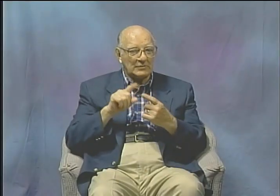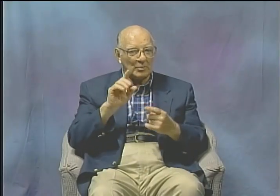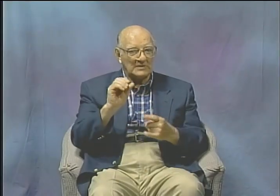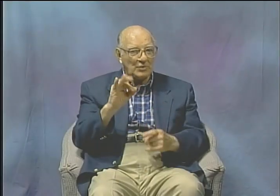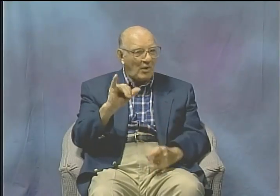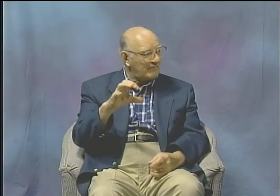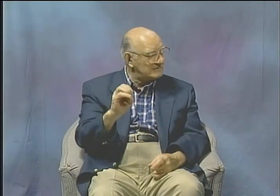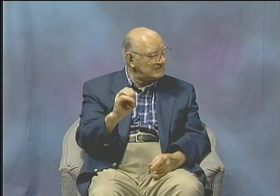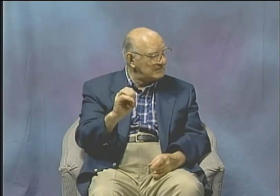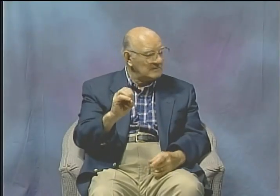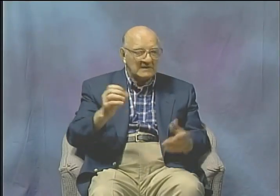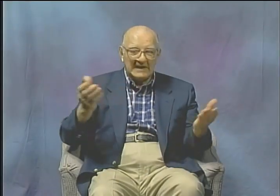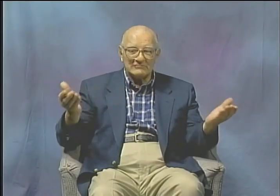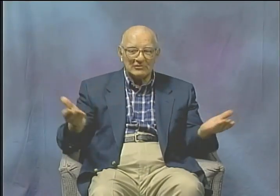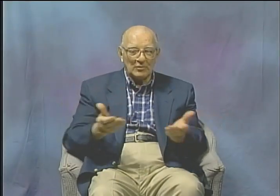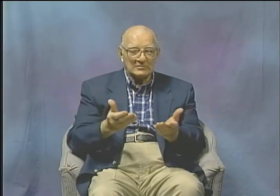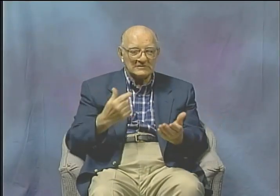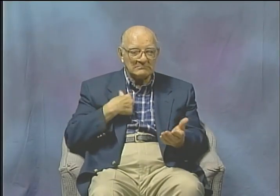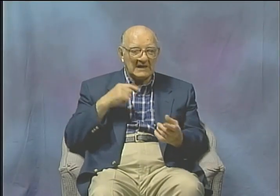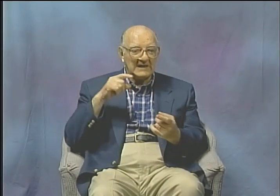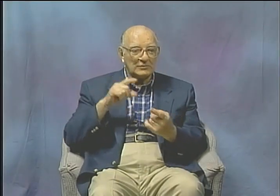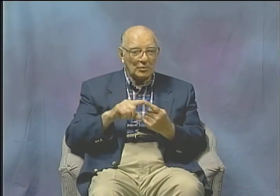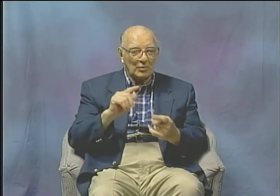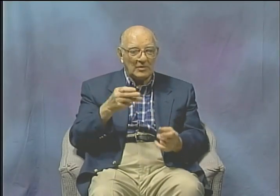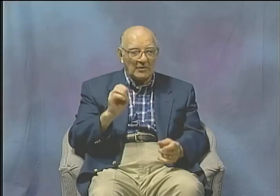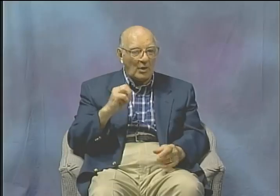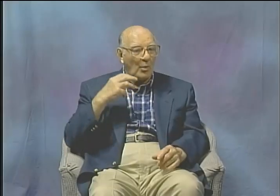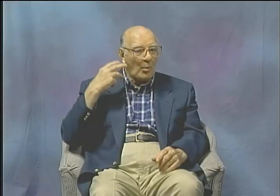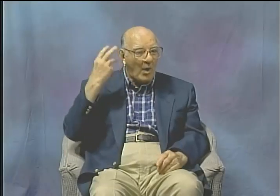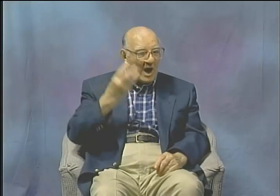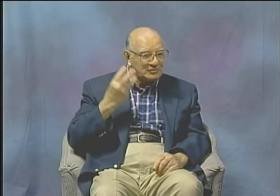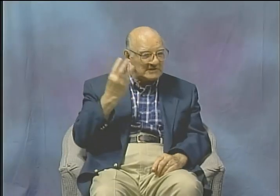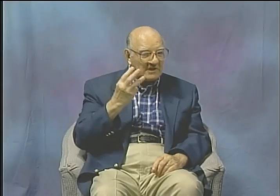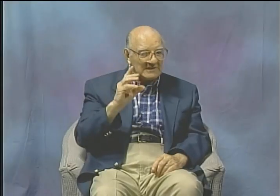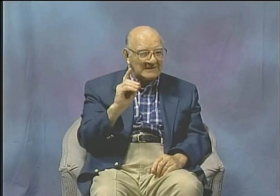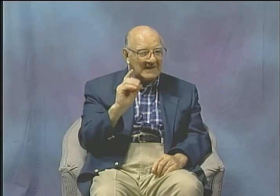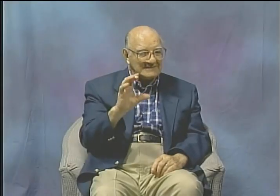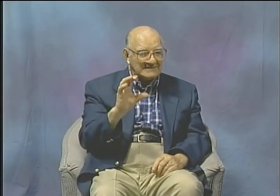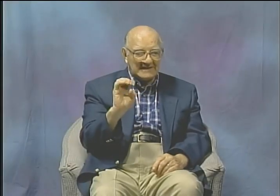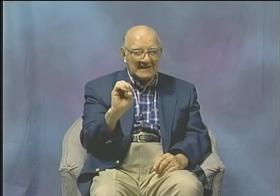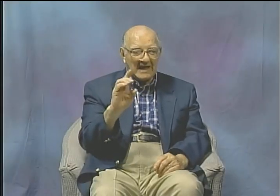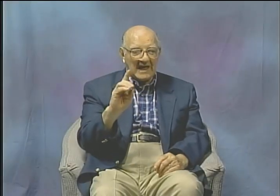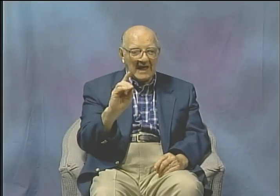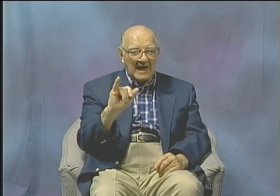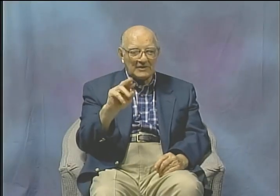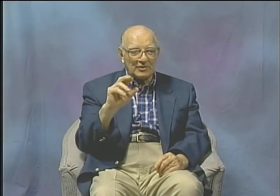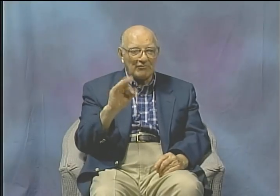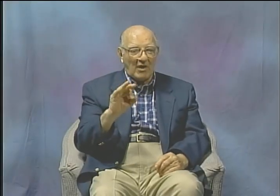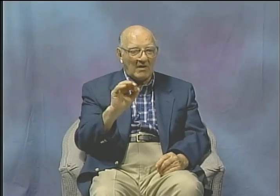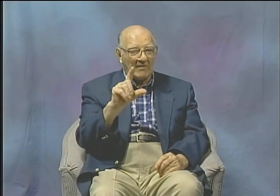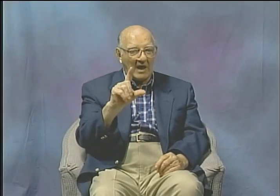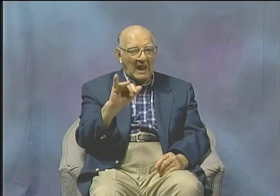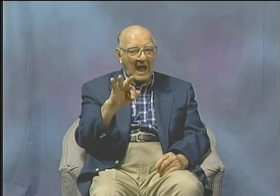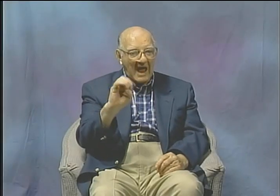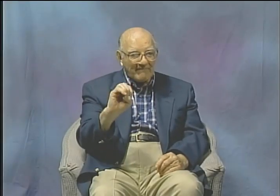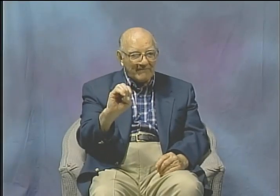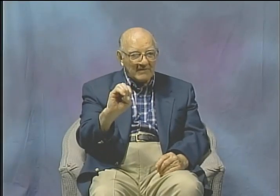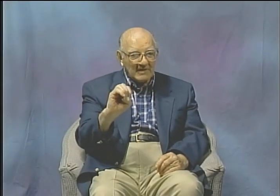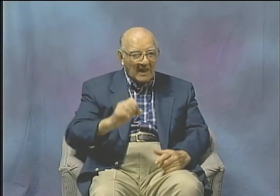his office. He introduces me to the Washington, D.C. editor of